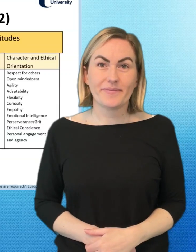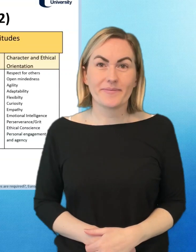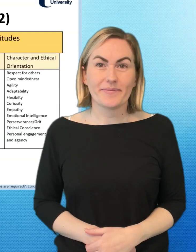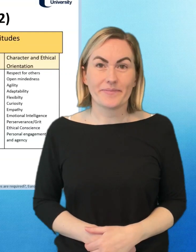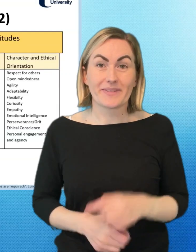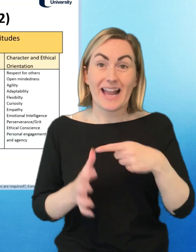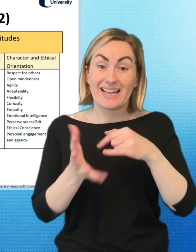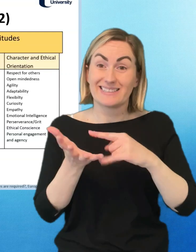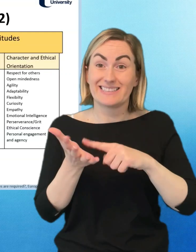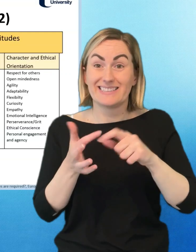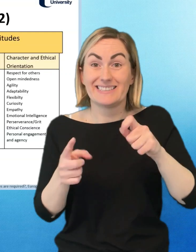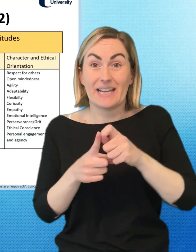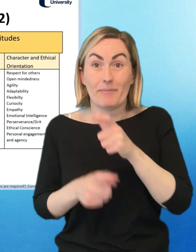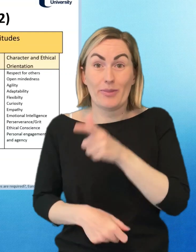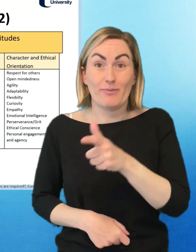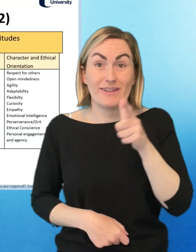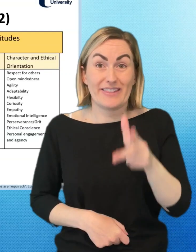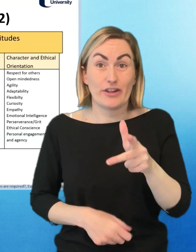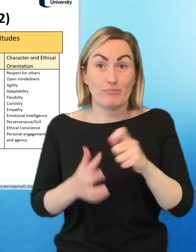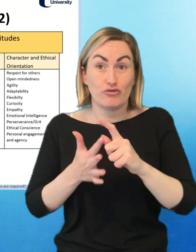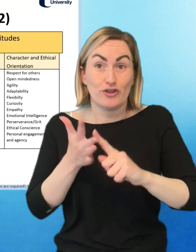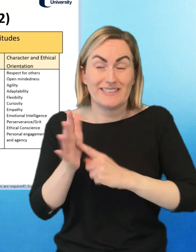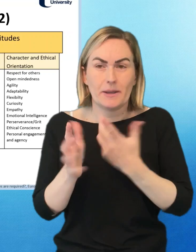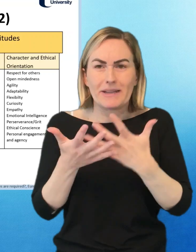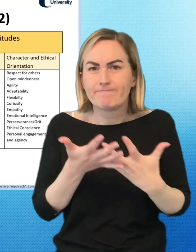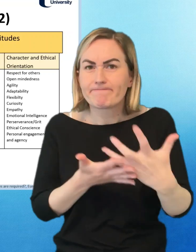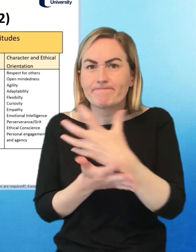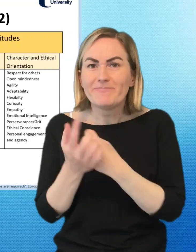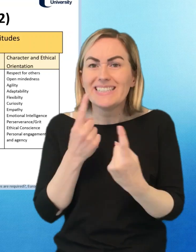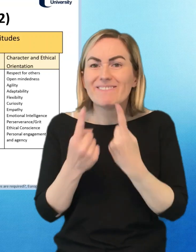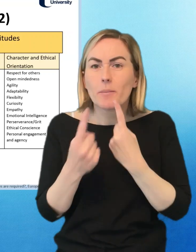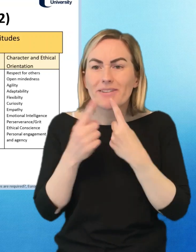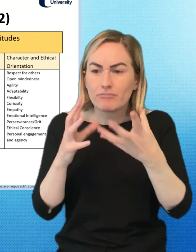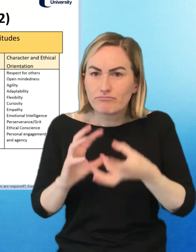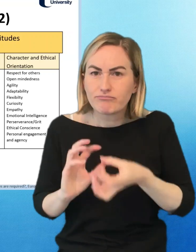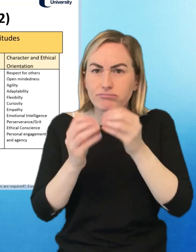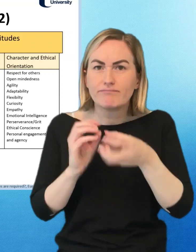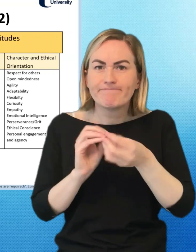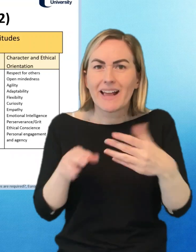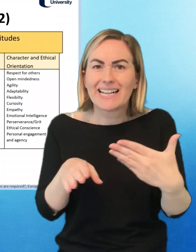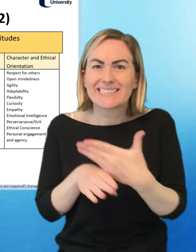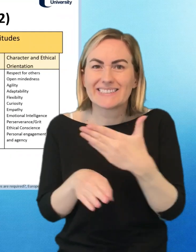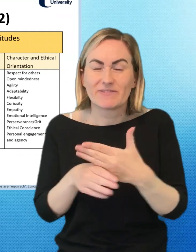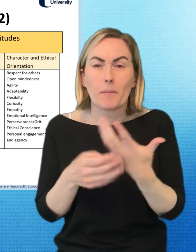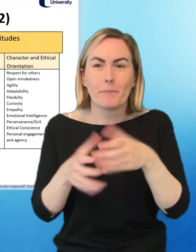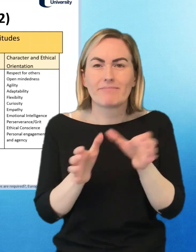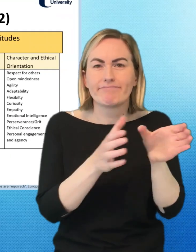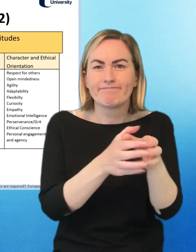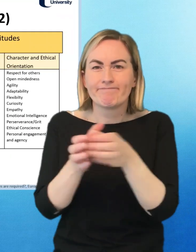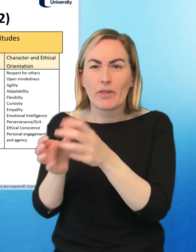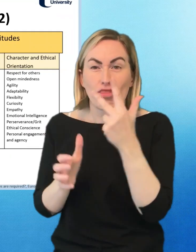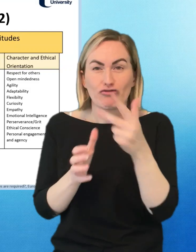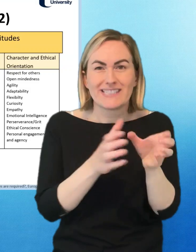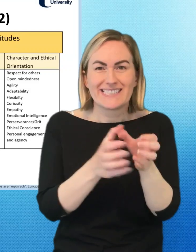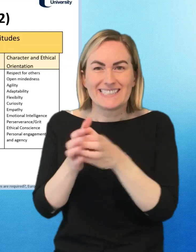The A-STEP 2030 project then took this data and through a coding exercise came up with categories